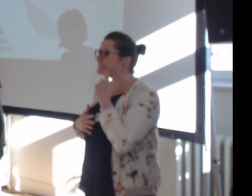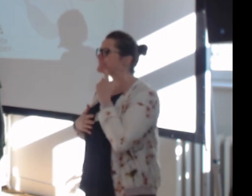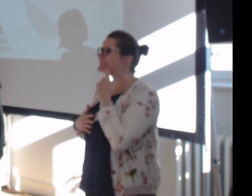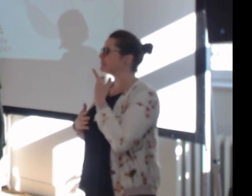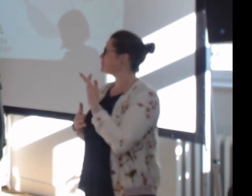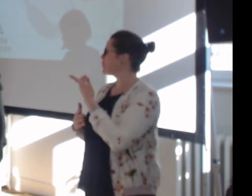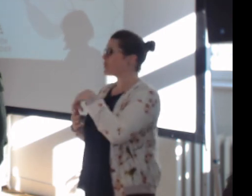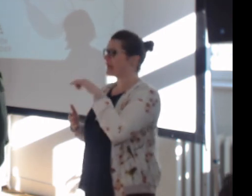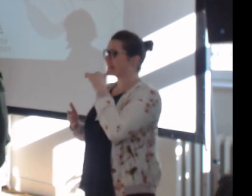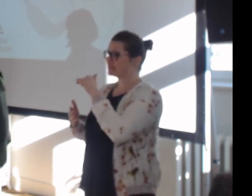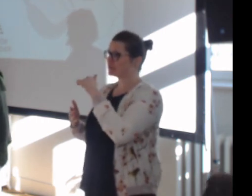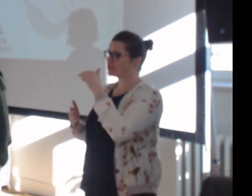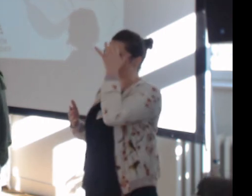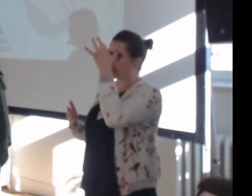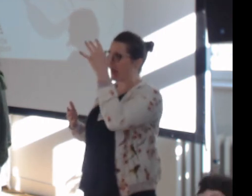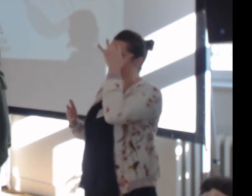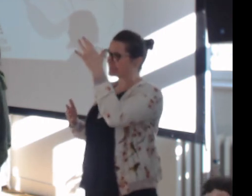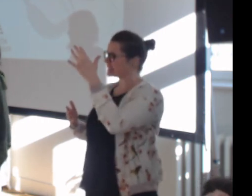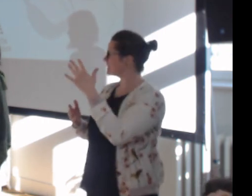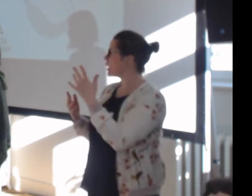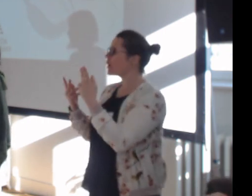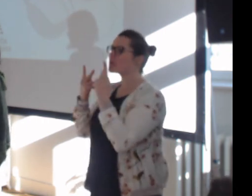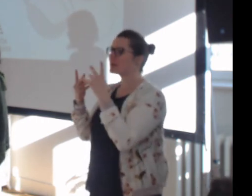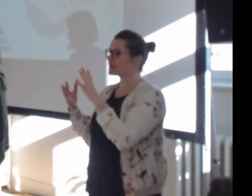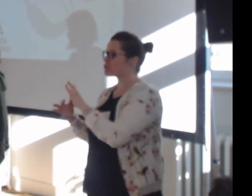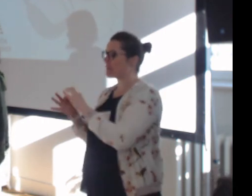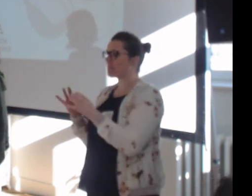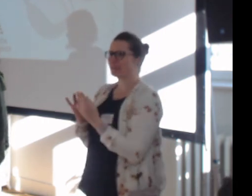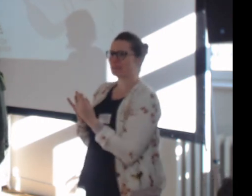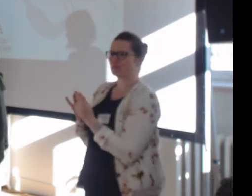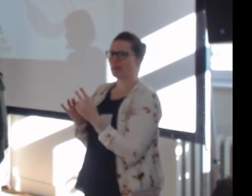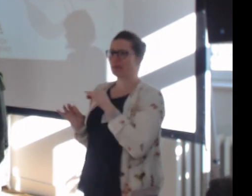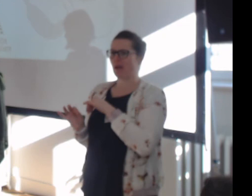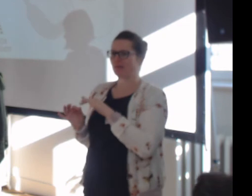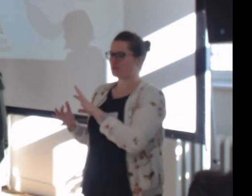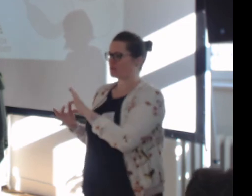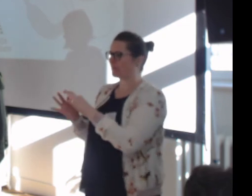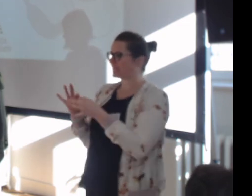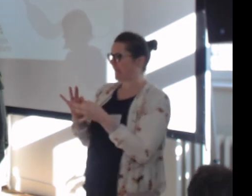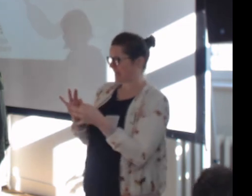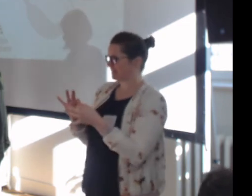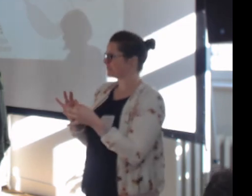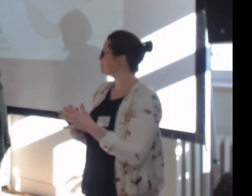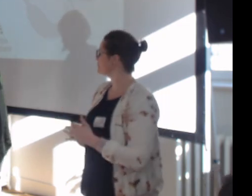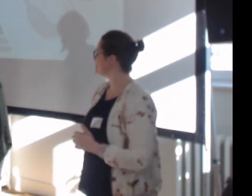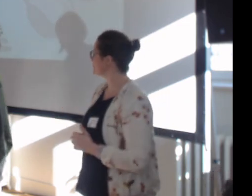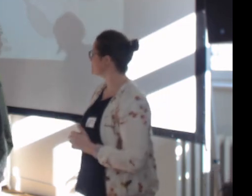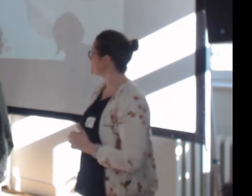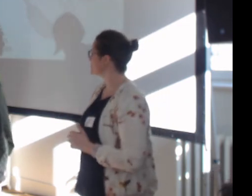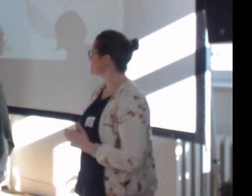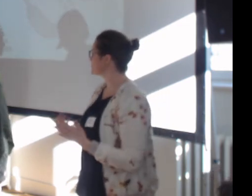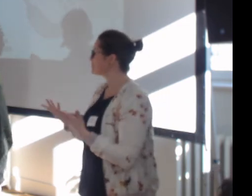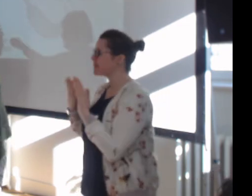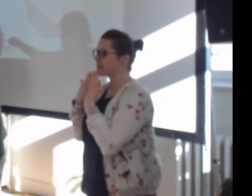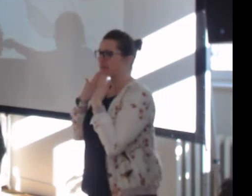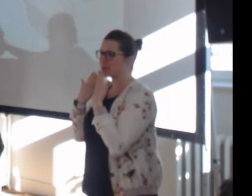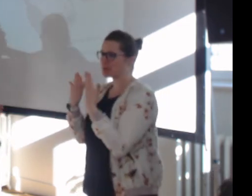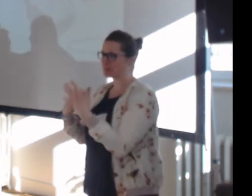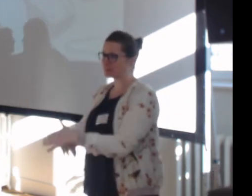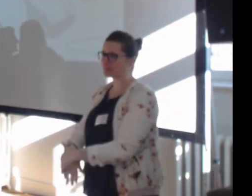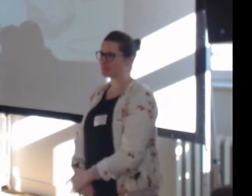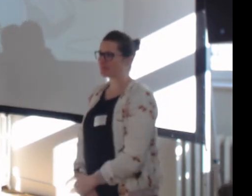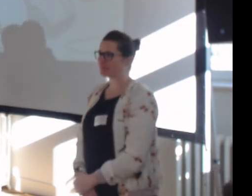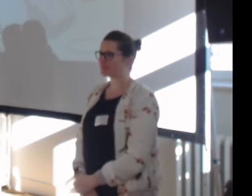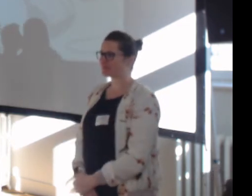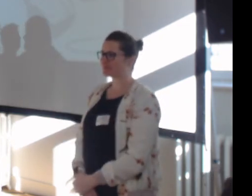surrealistic. So we try to combine those two characteristics in this big thing. Thank you very much.